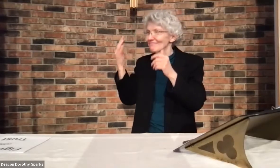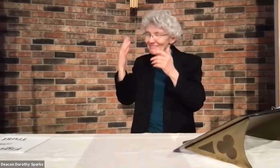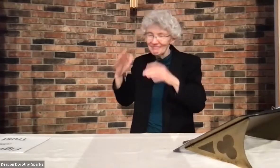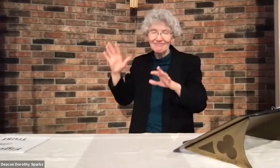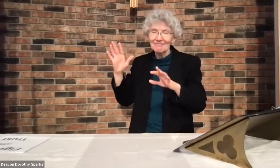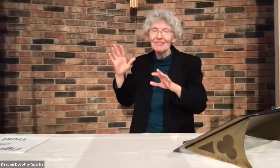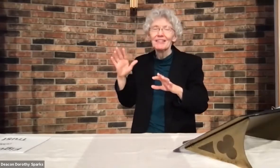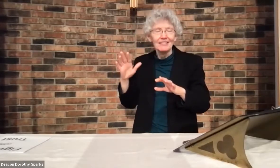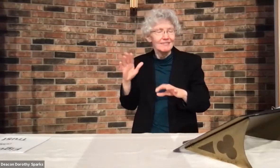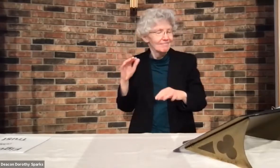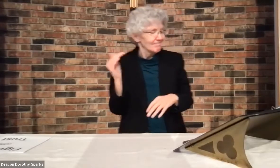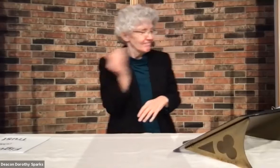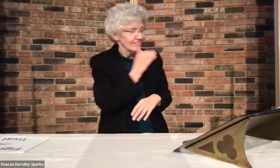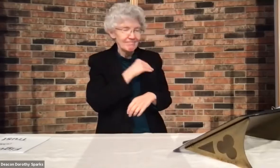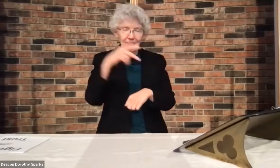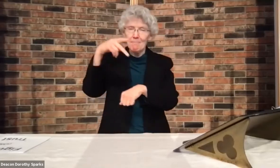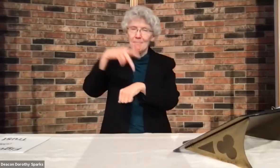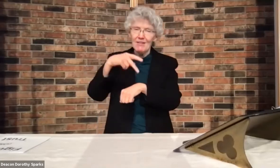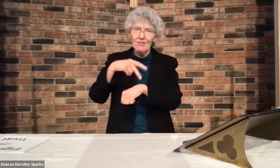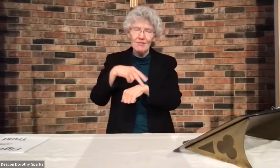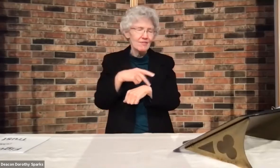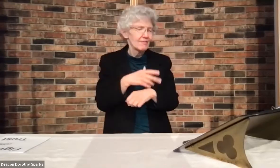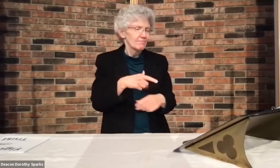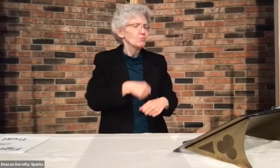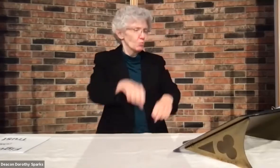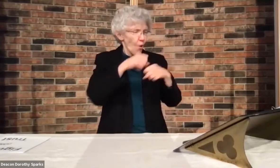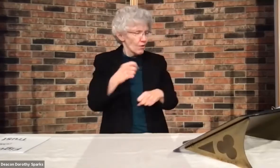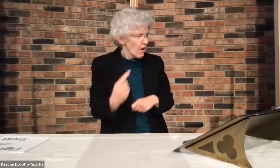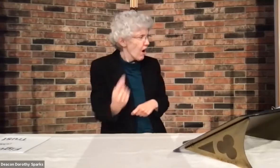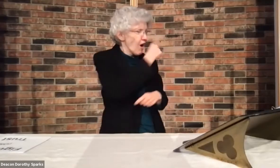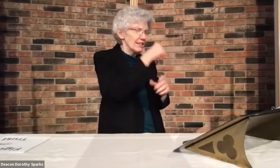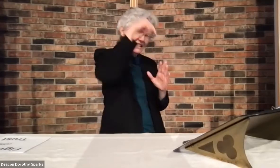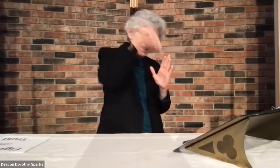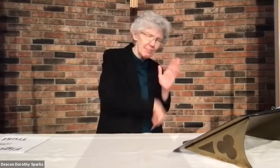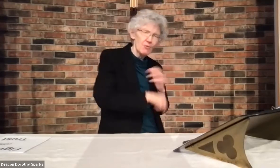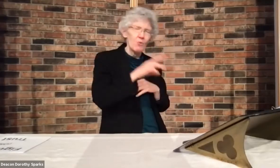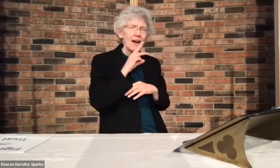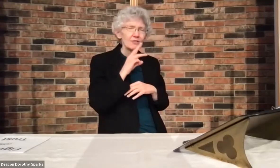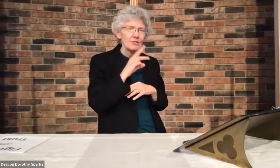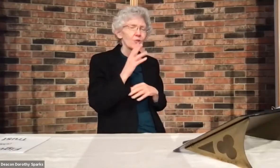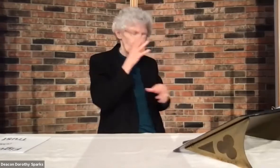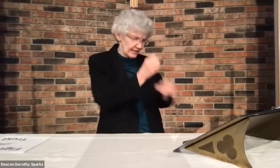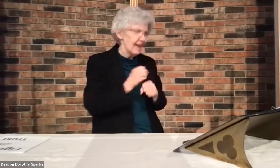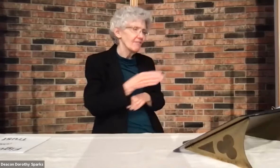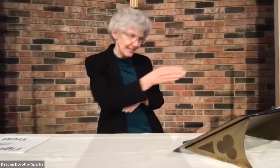He asked Simon to push off a little from the shore. Then he sat down in the boat and taught the people on the